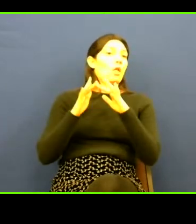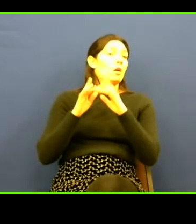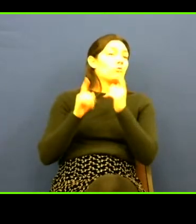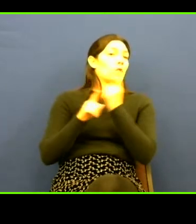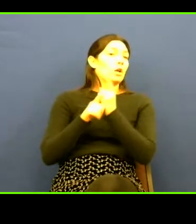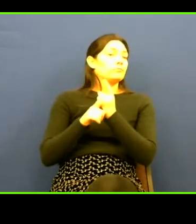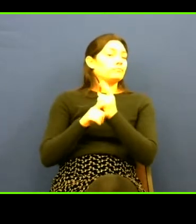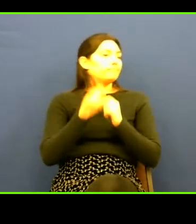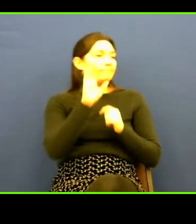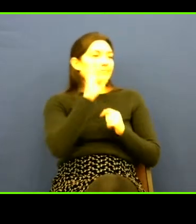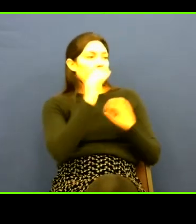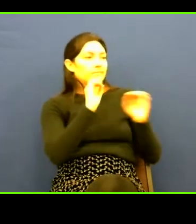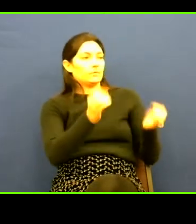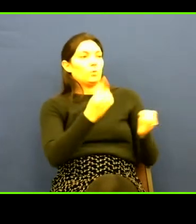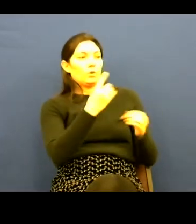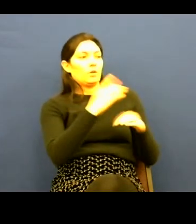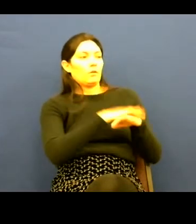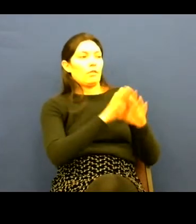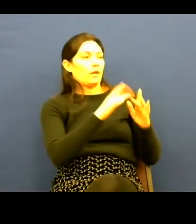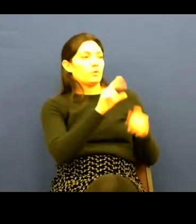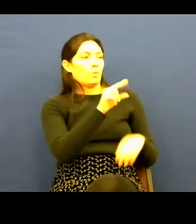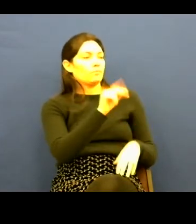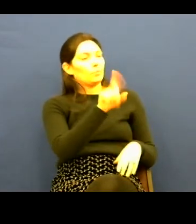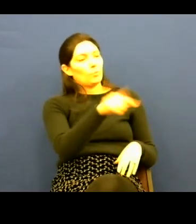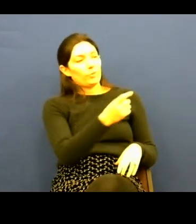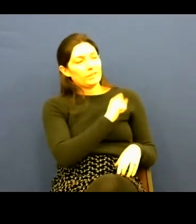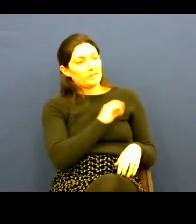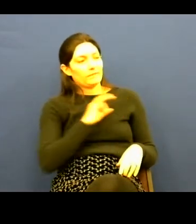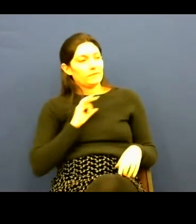Okay. Well, they might have a question.